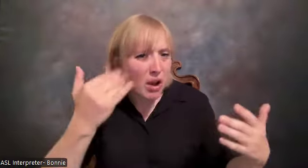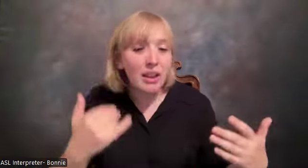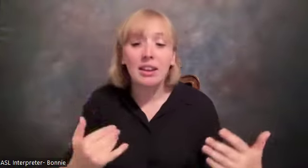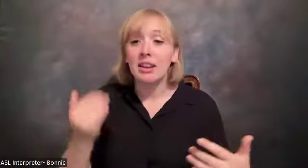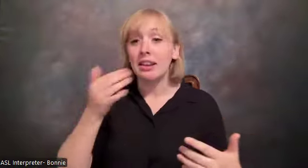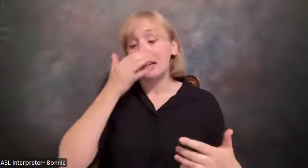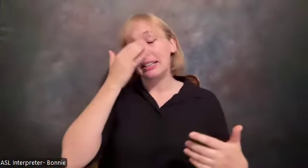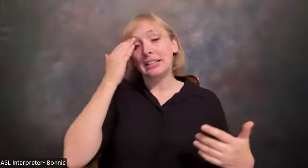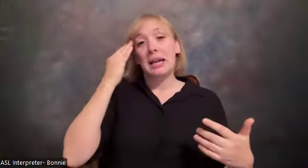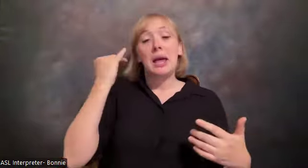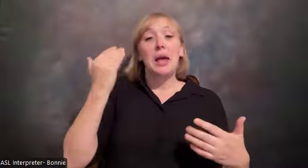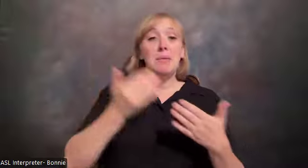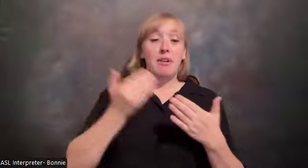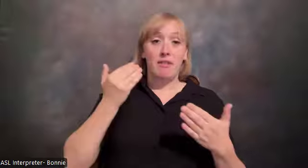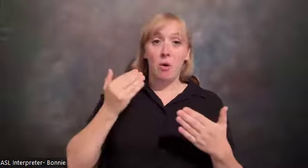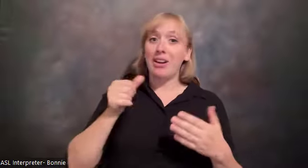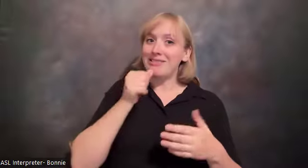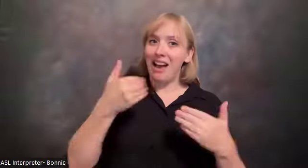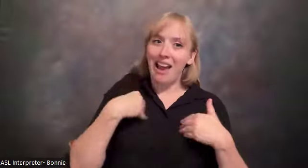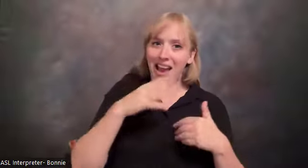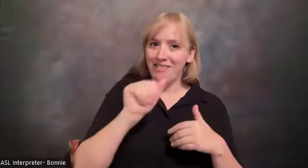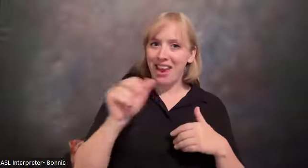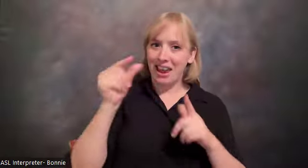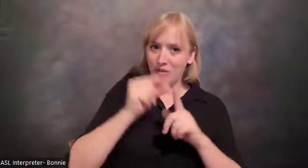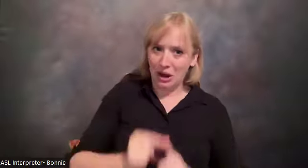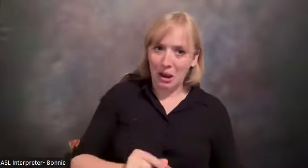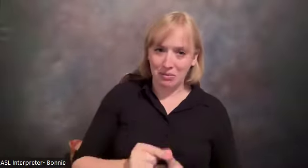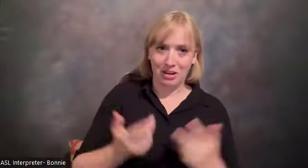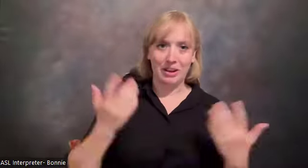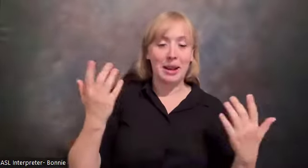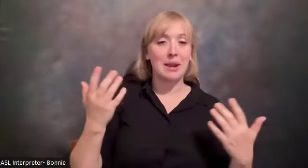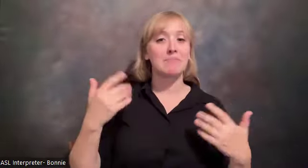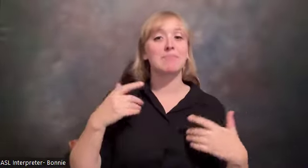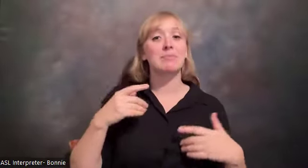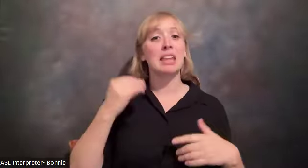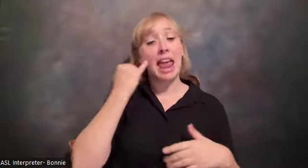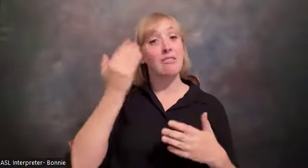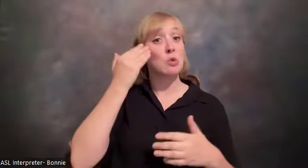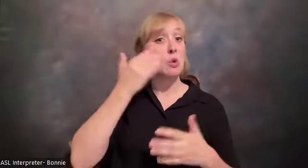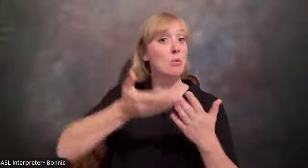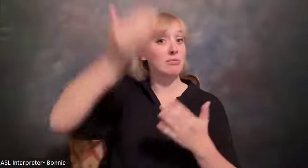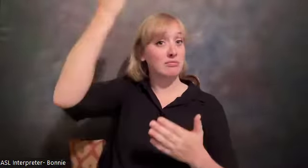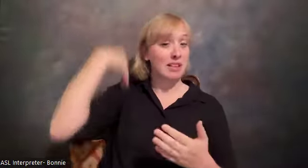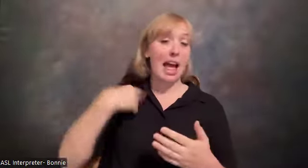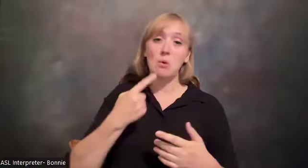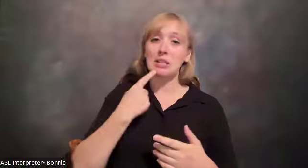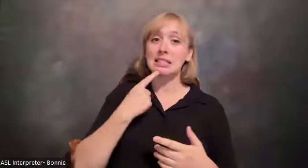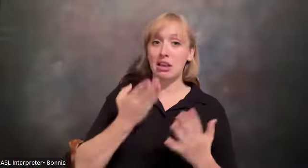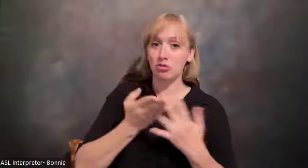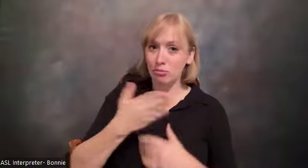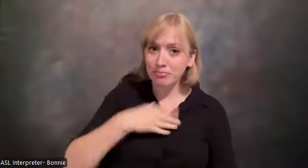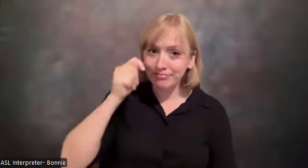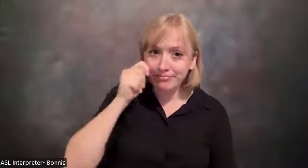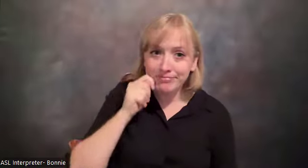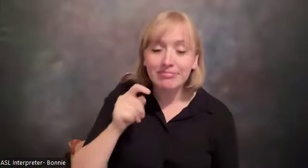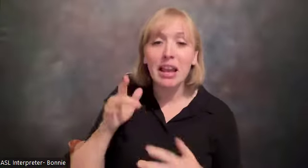had the vocabulary that you guys have given me here in Alcoholics Anonymous in the last 38 years, I would have responded throughout my teenage and early